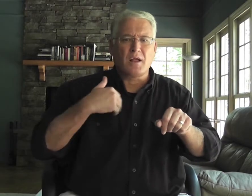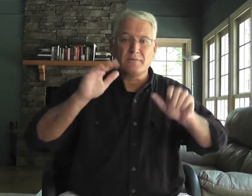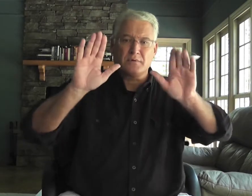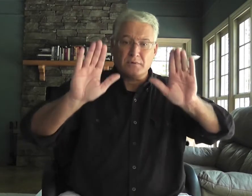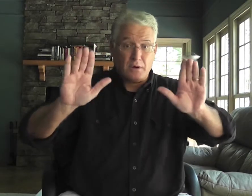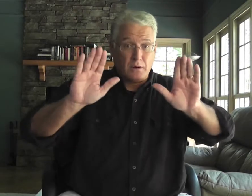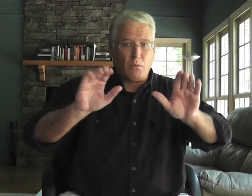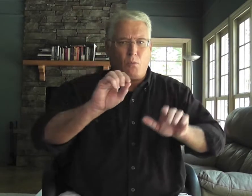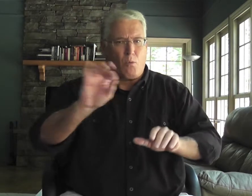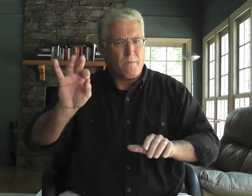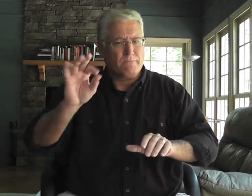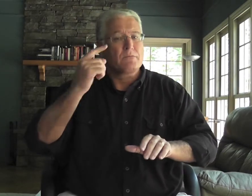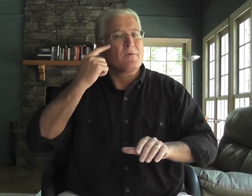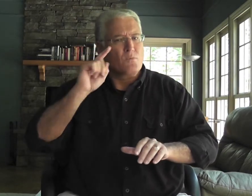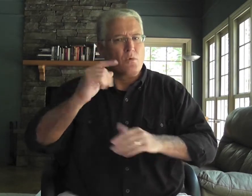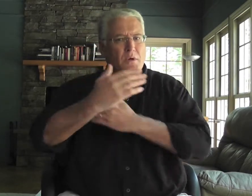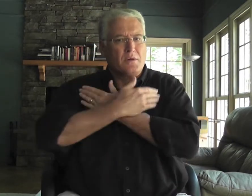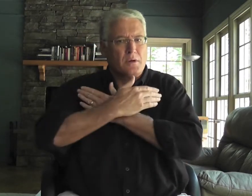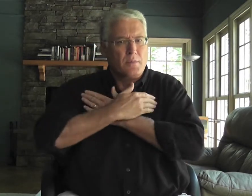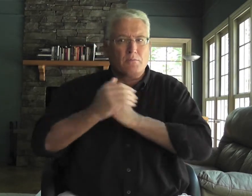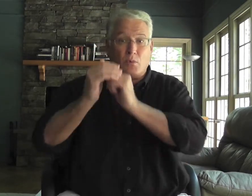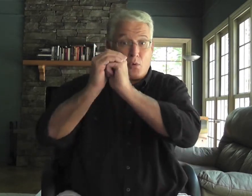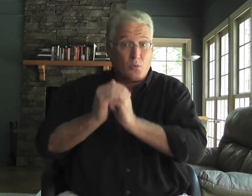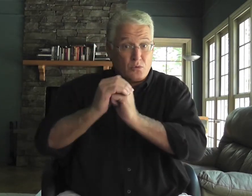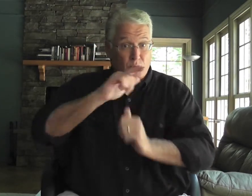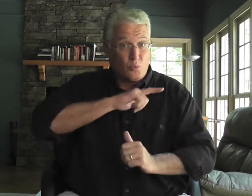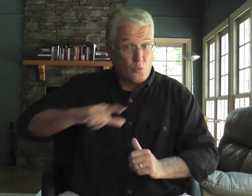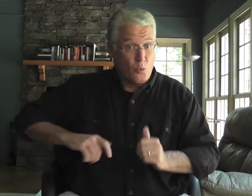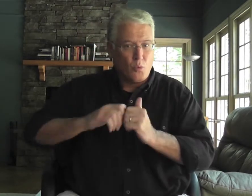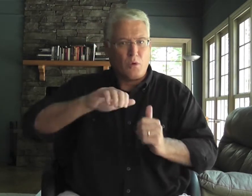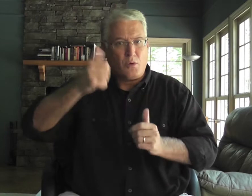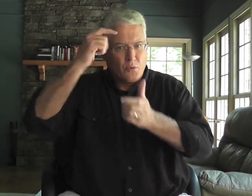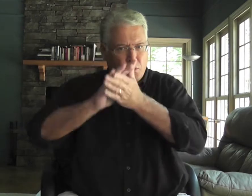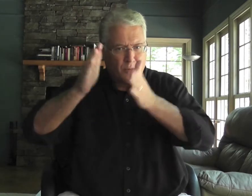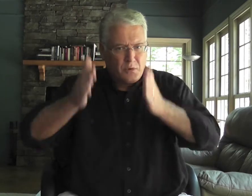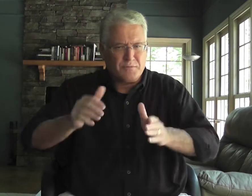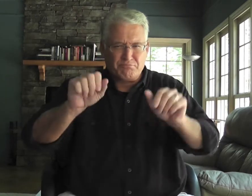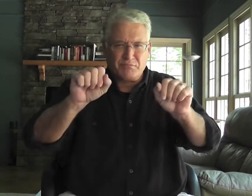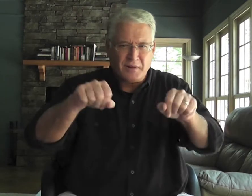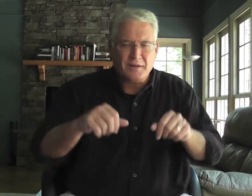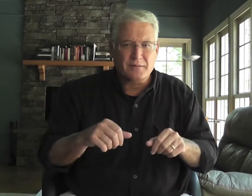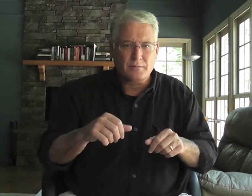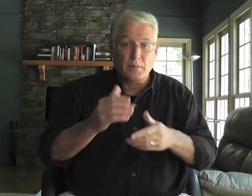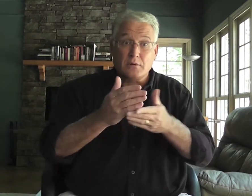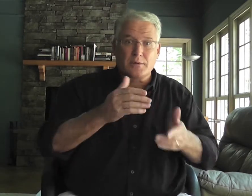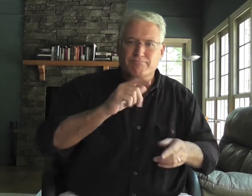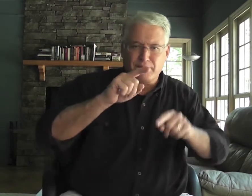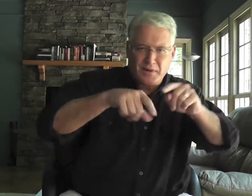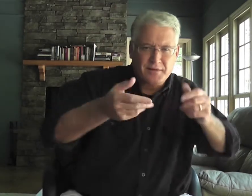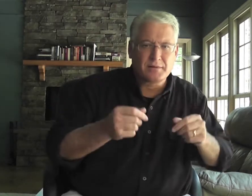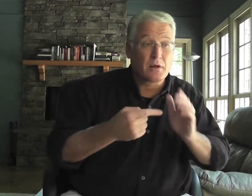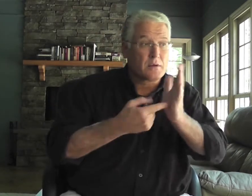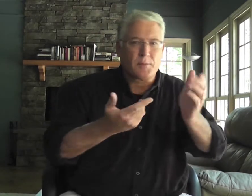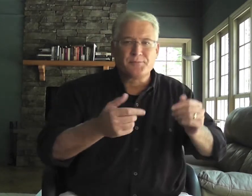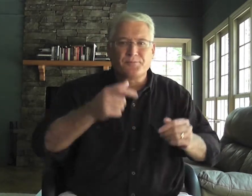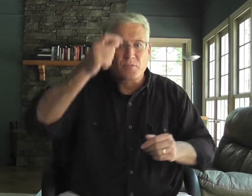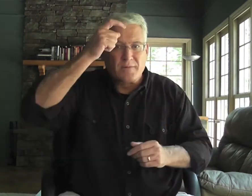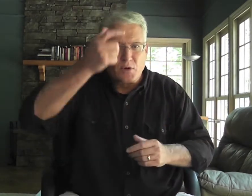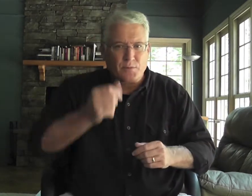Sunday and they go and worship on Saturdays. They're off on one of the other days, and that's the day that they would keep the Sabbath. Sometimes they